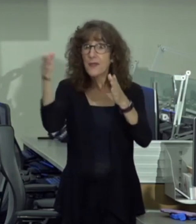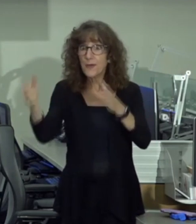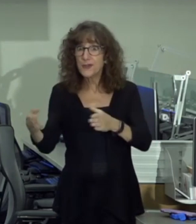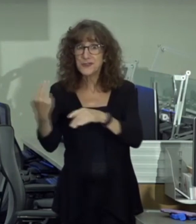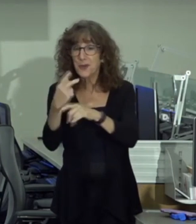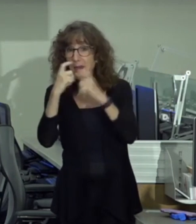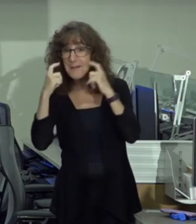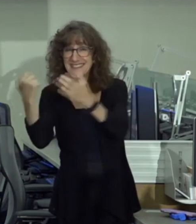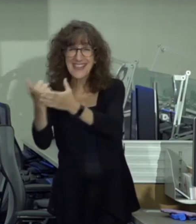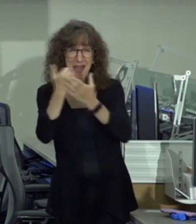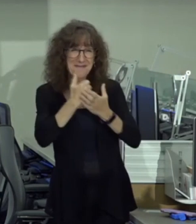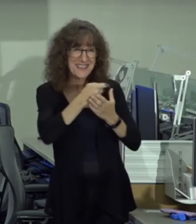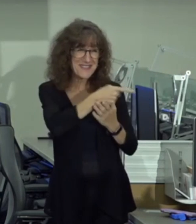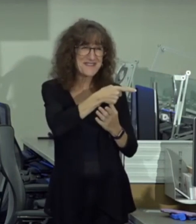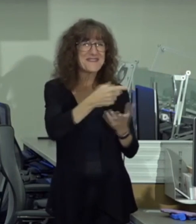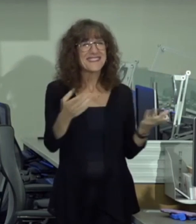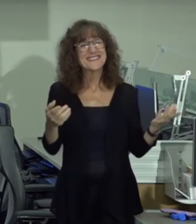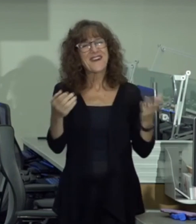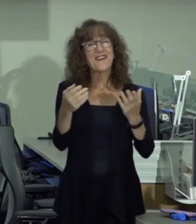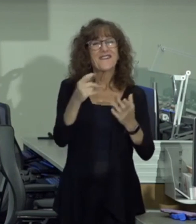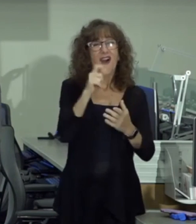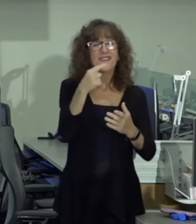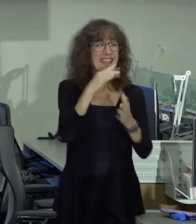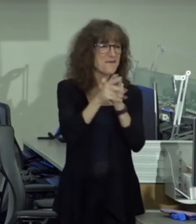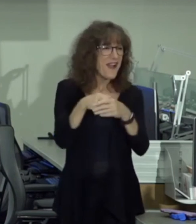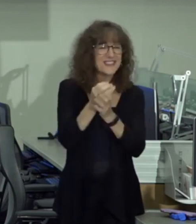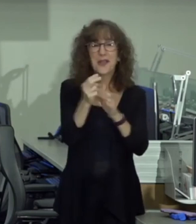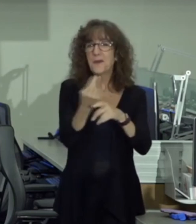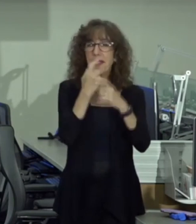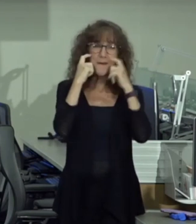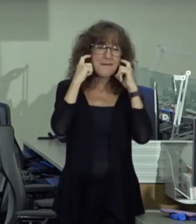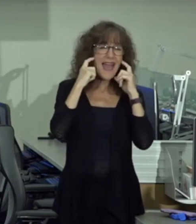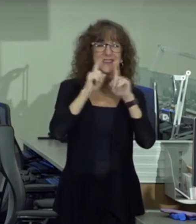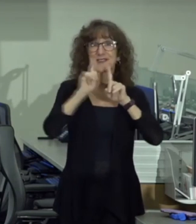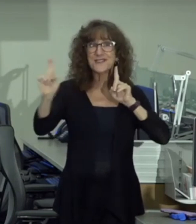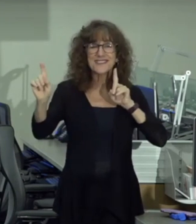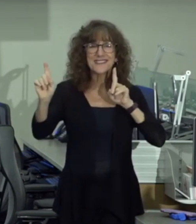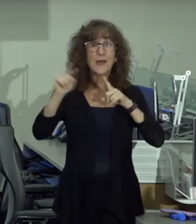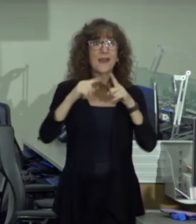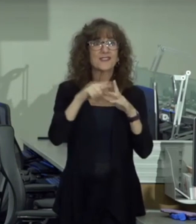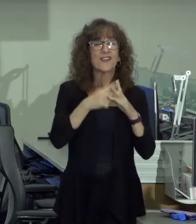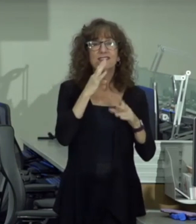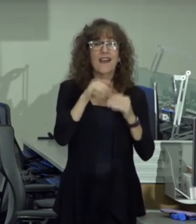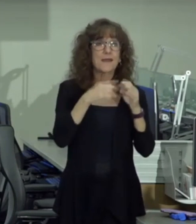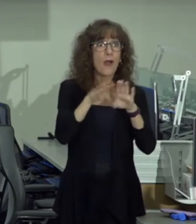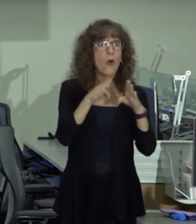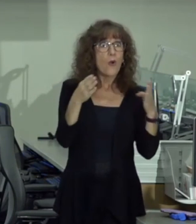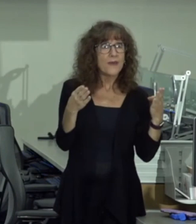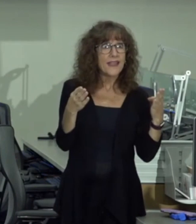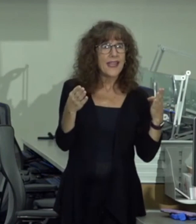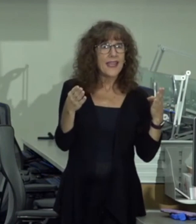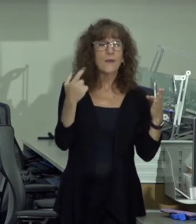should be wearing a mask helping you. So all of the things we are saying, washing your hands, wear the mask, social distance, when we start talking about reopening, we're going